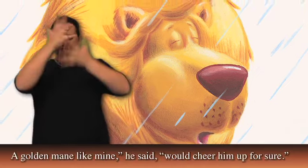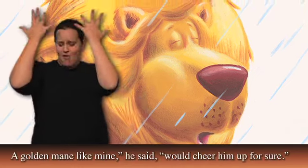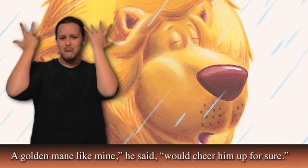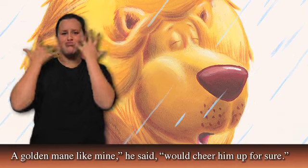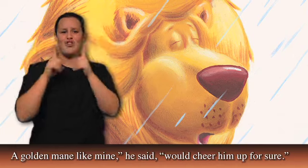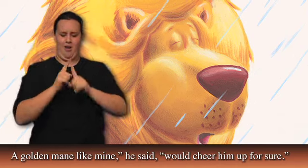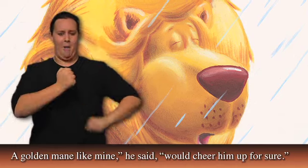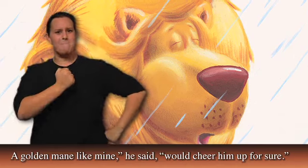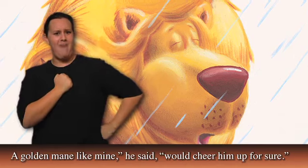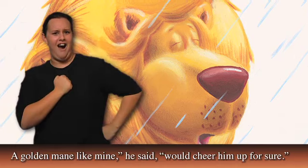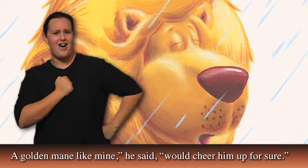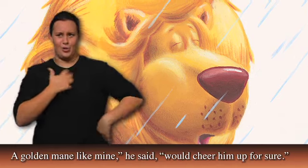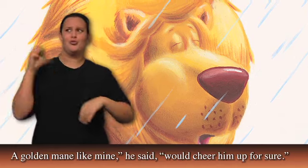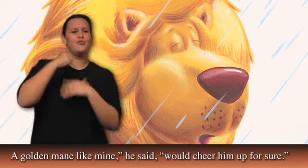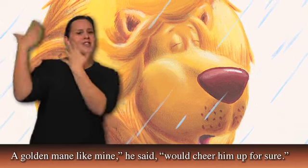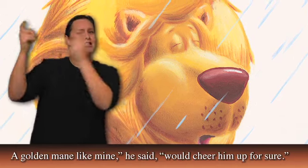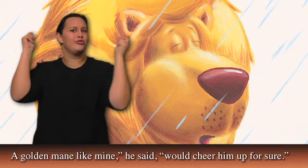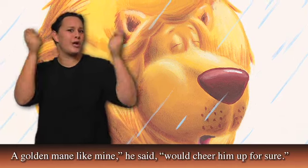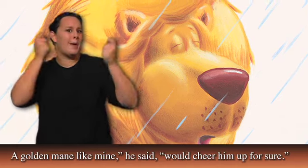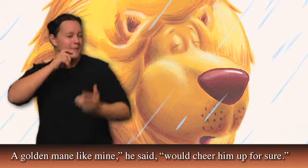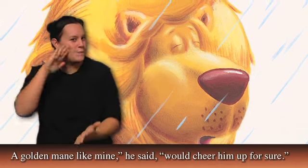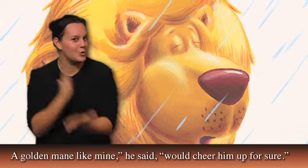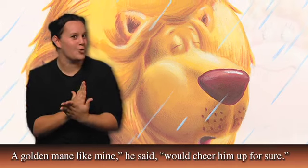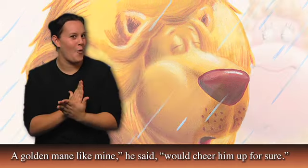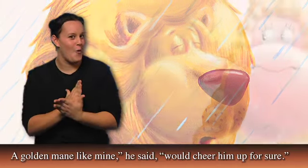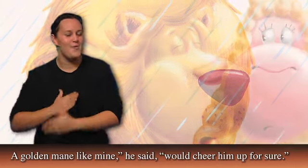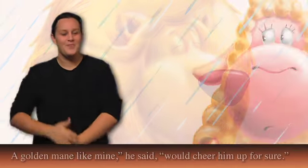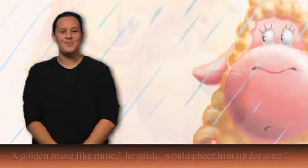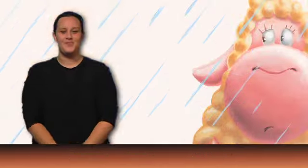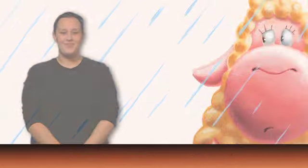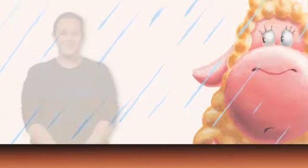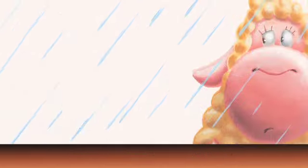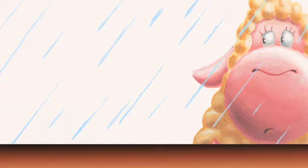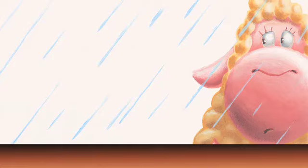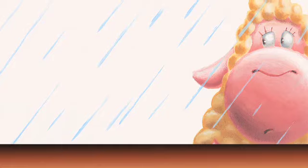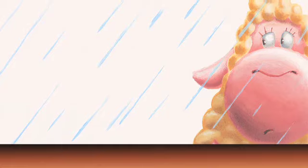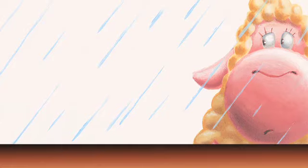golden mane like mine he said would cheer him up for sure